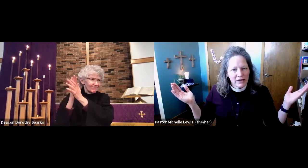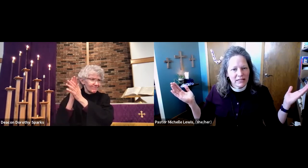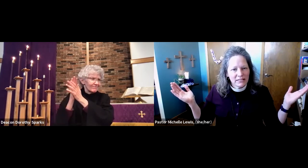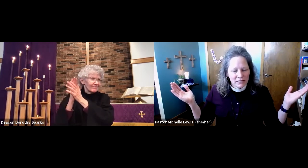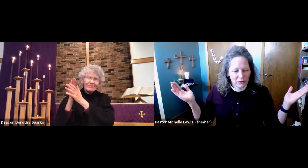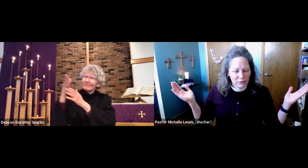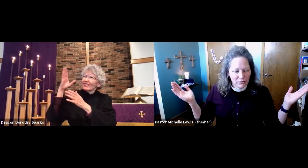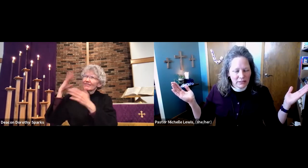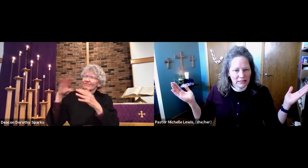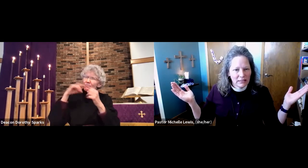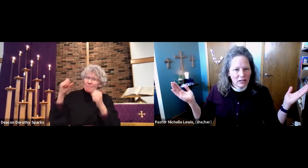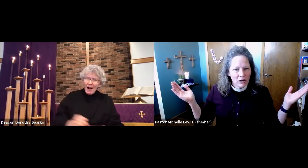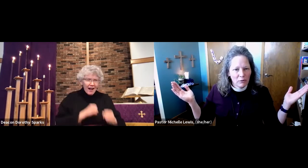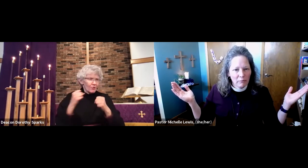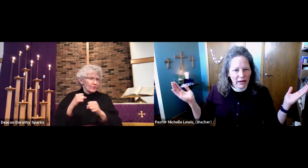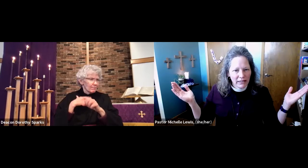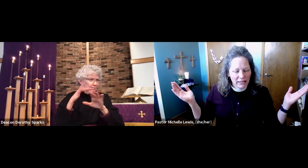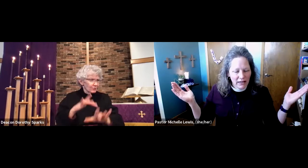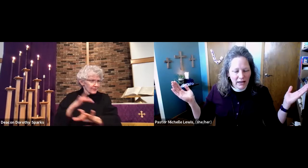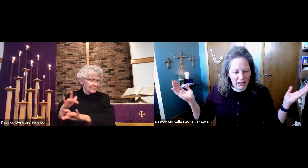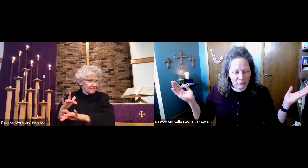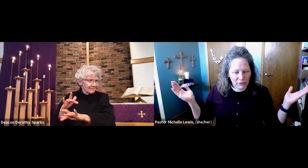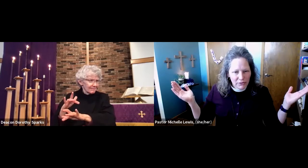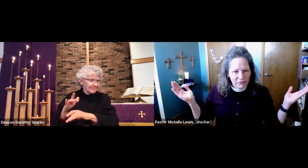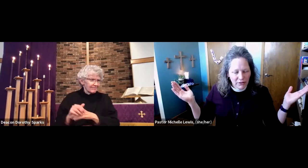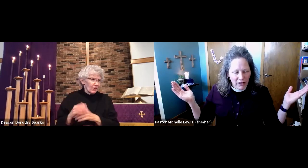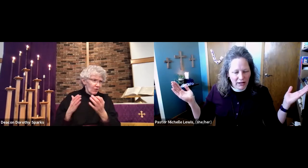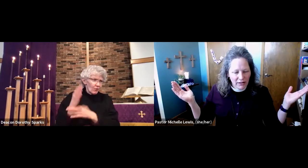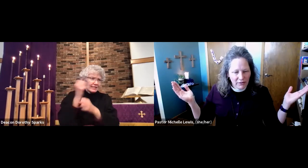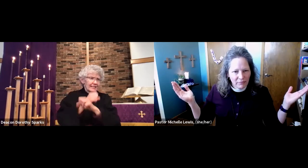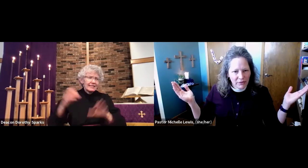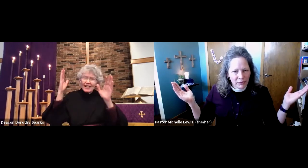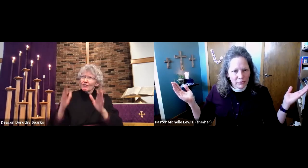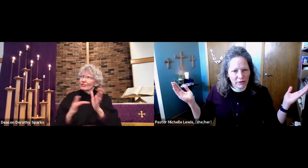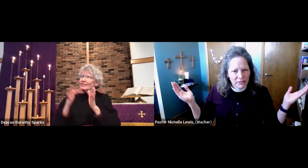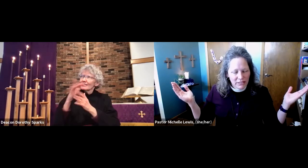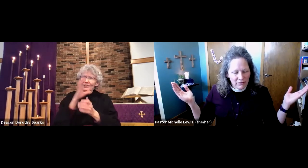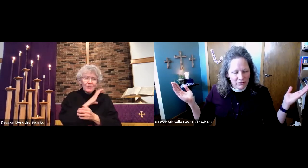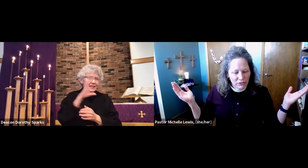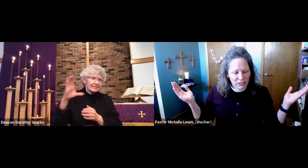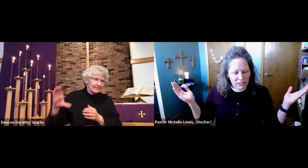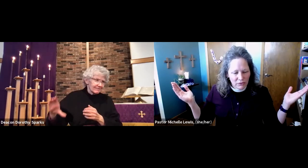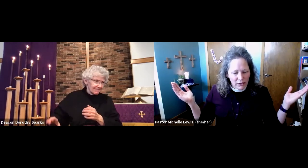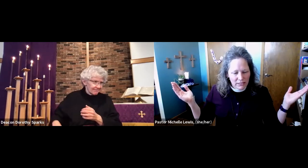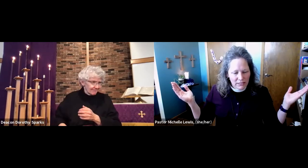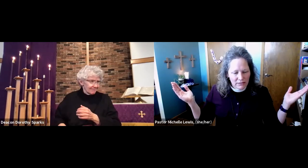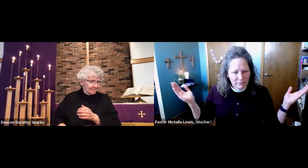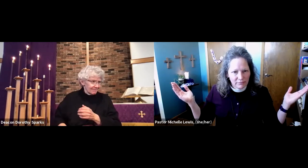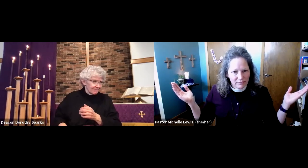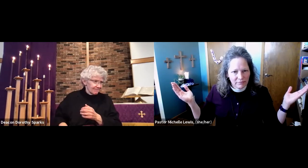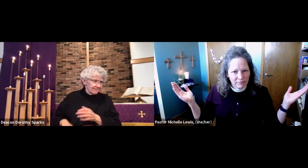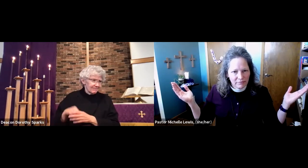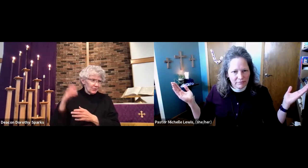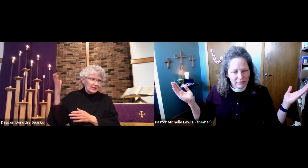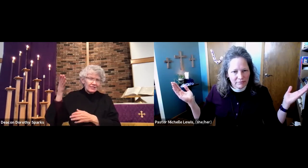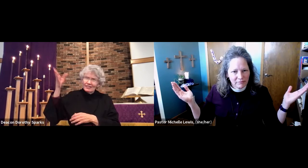and praise to you, Almighty and merciful God, through our Savior Jesus Christ.